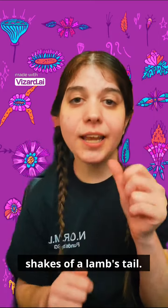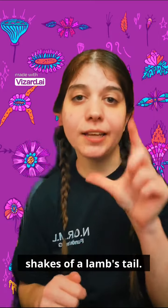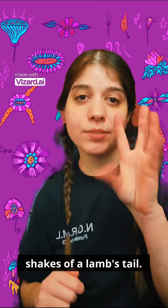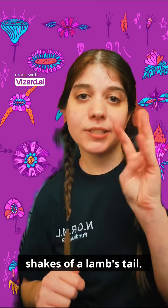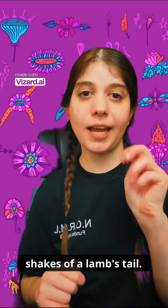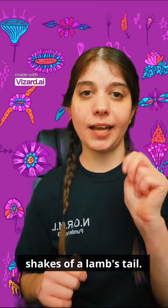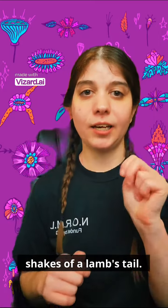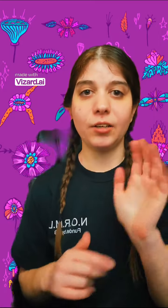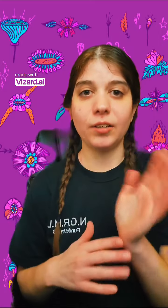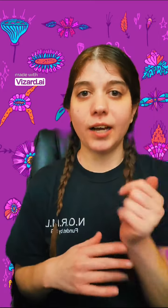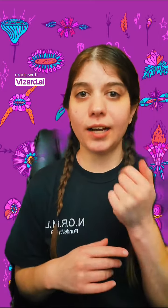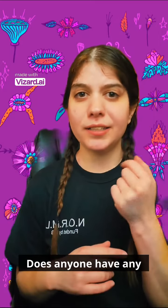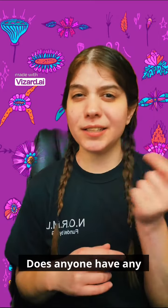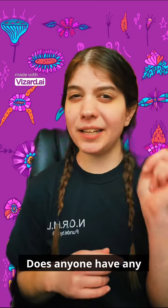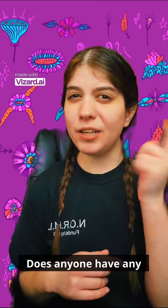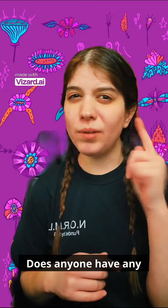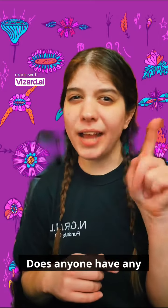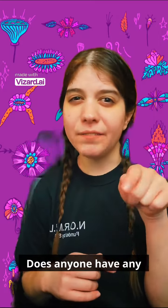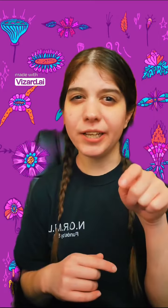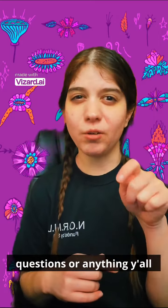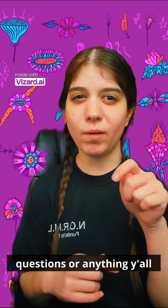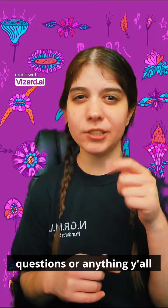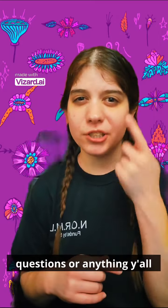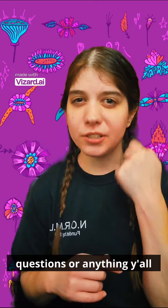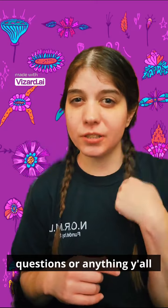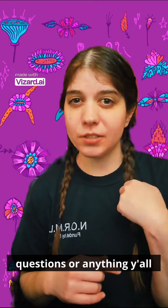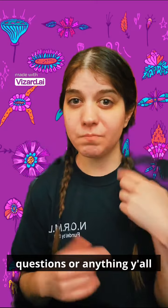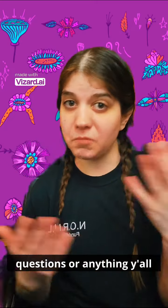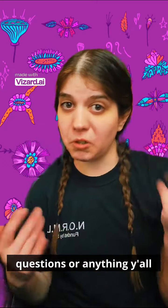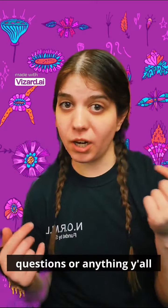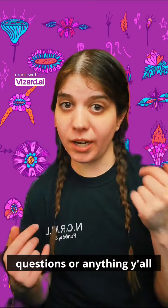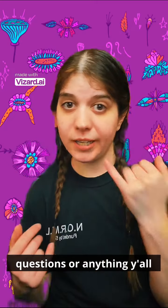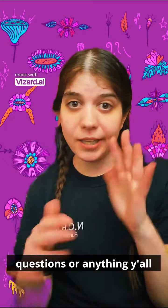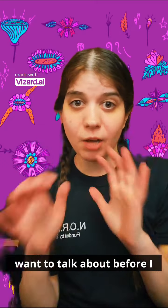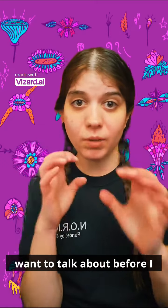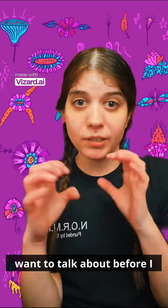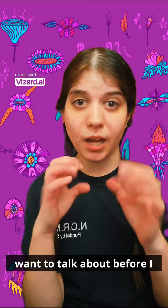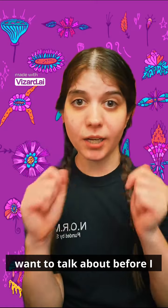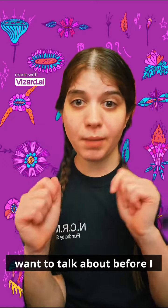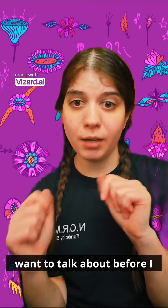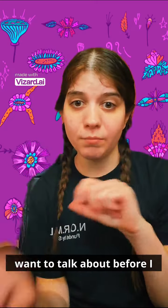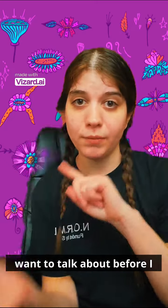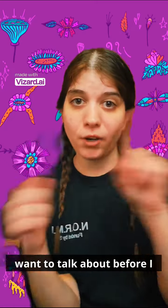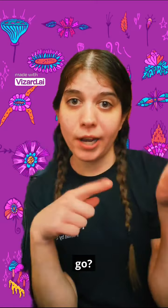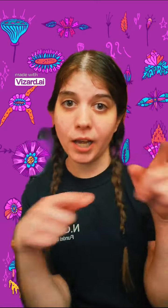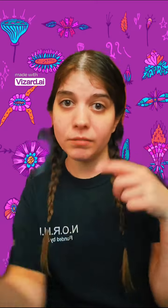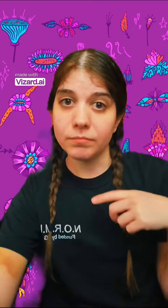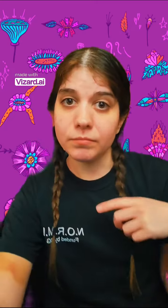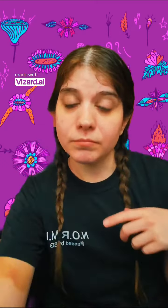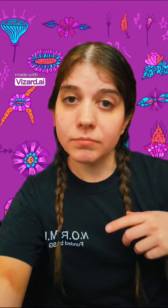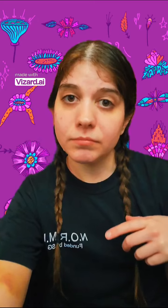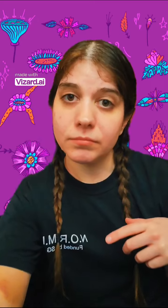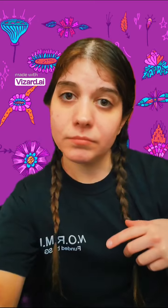lamb's tail. Does anyone have any questions or anything y'all want to talk about before I go?